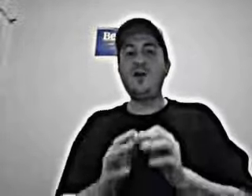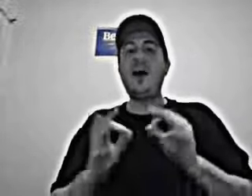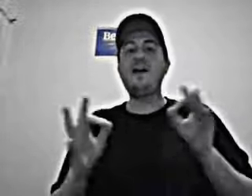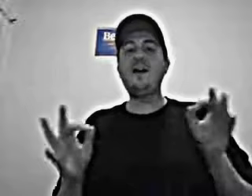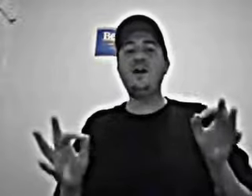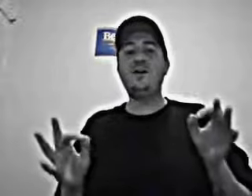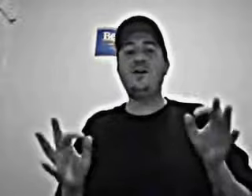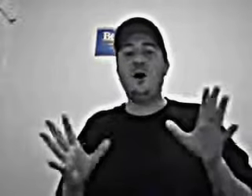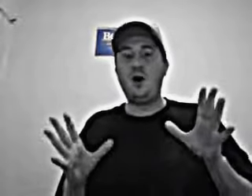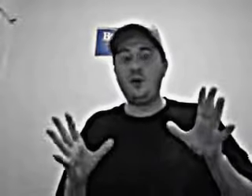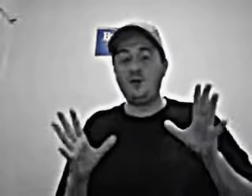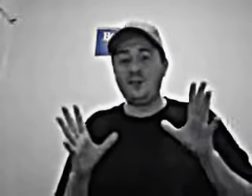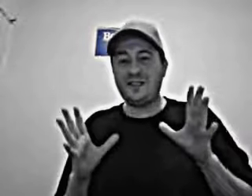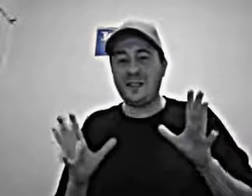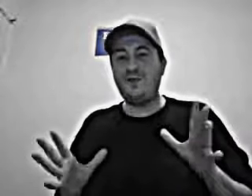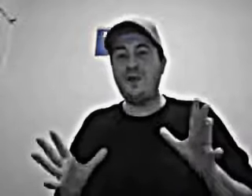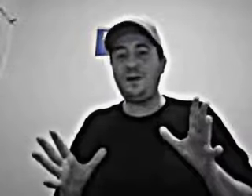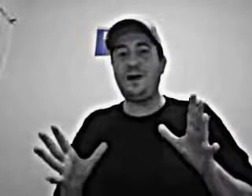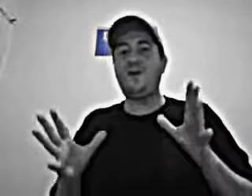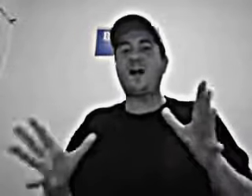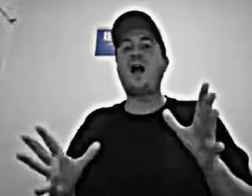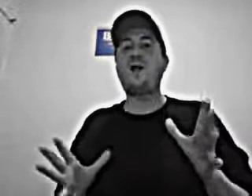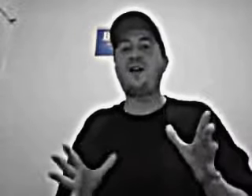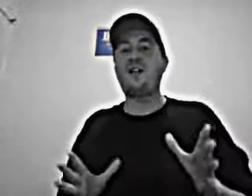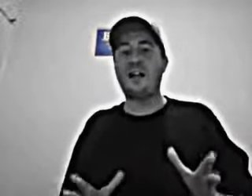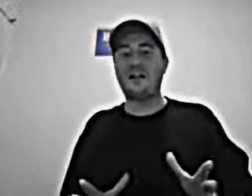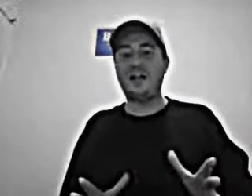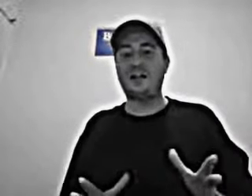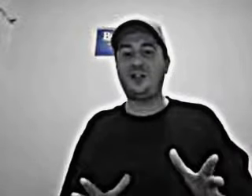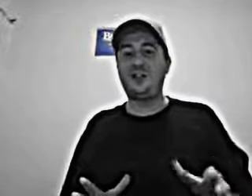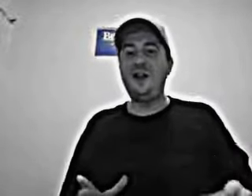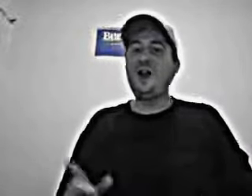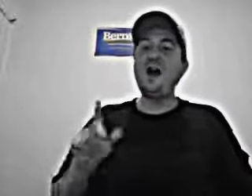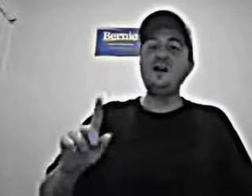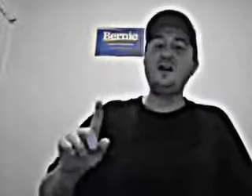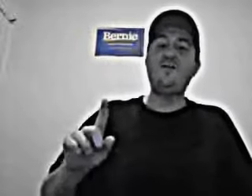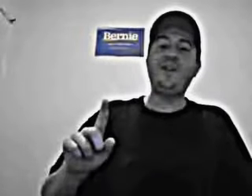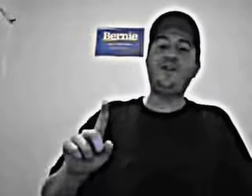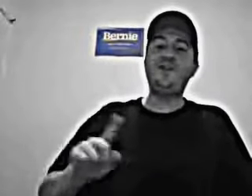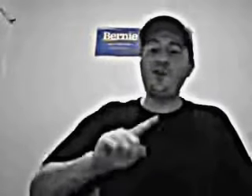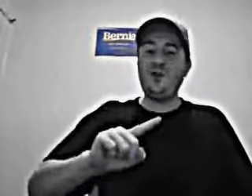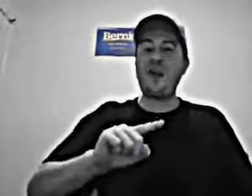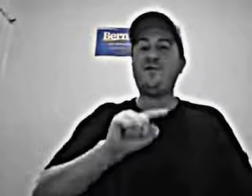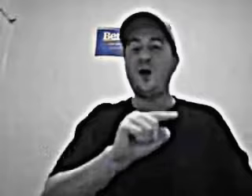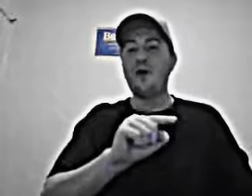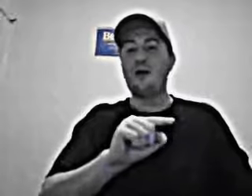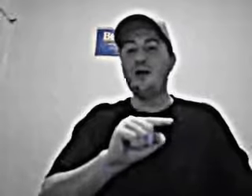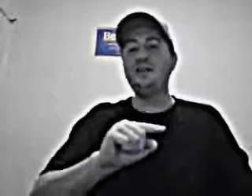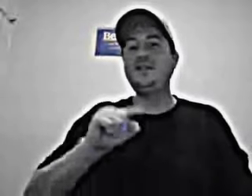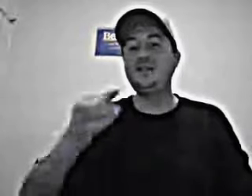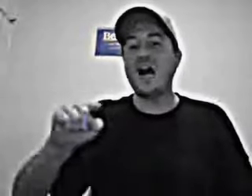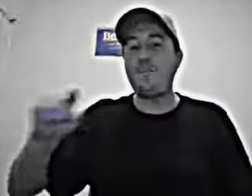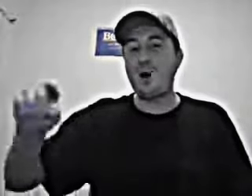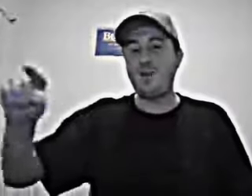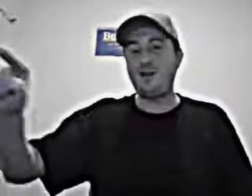out of all seven of the colorado delegation how many of them do you think voted to stop arming